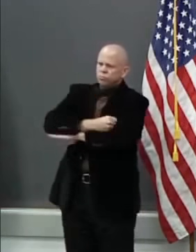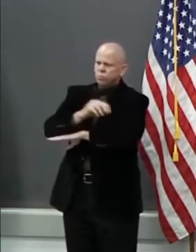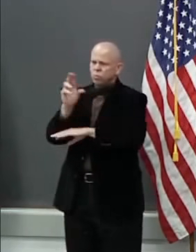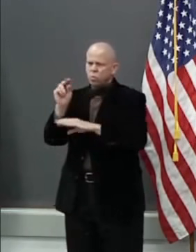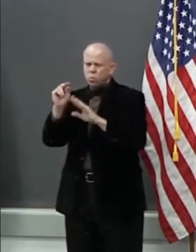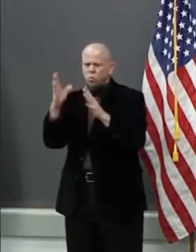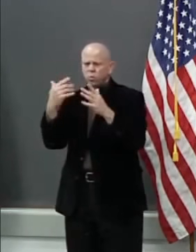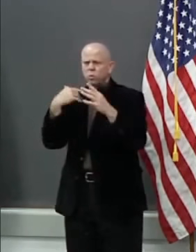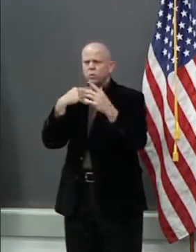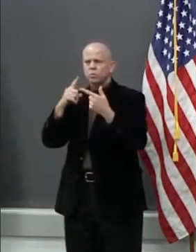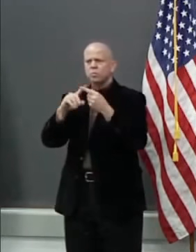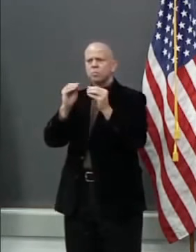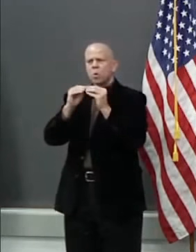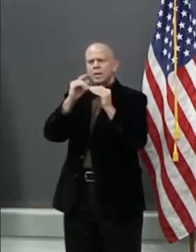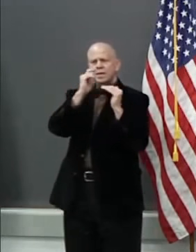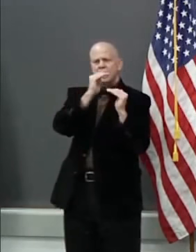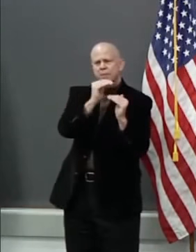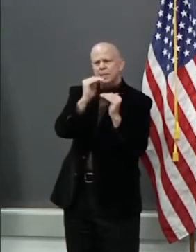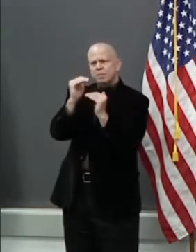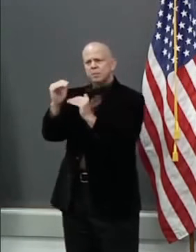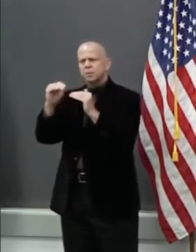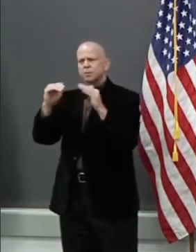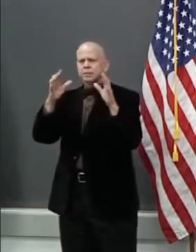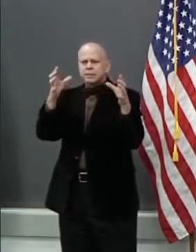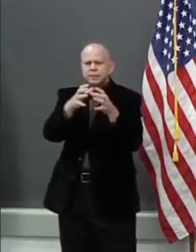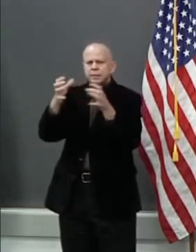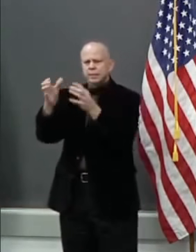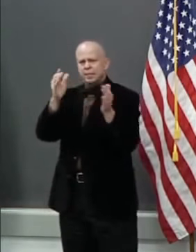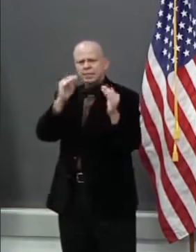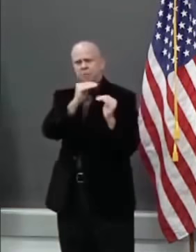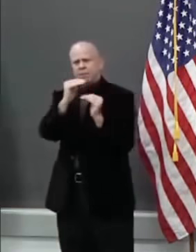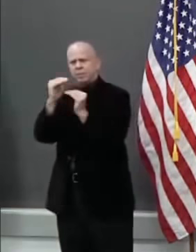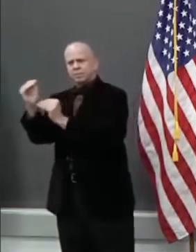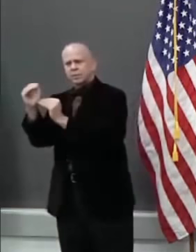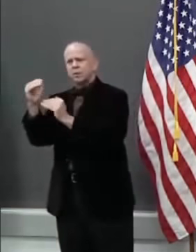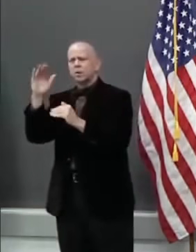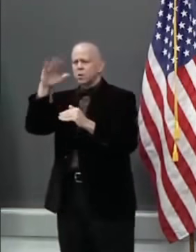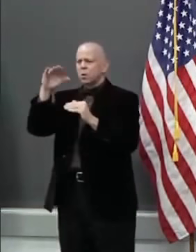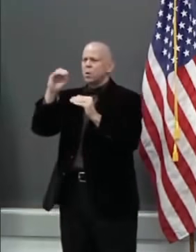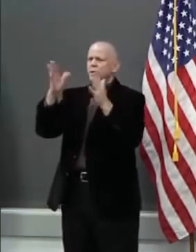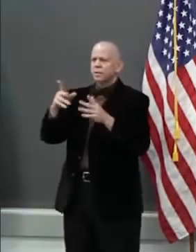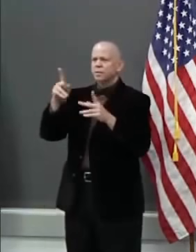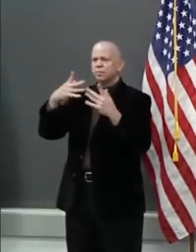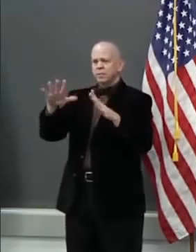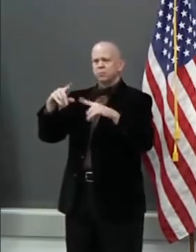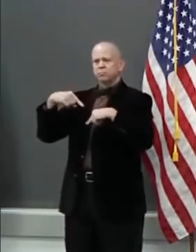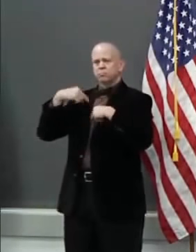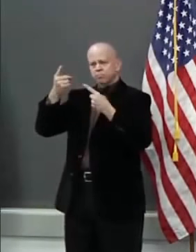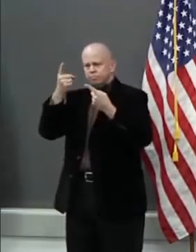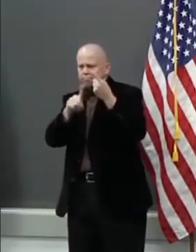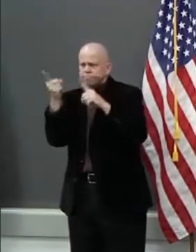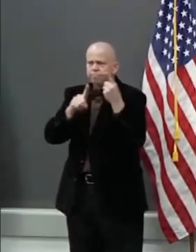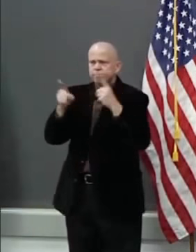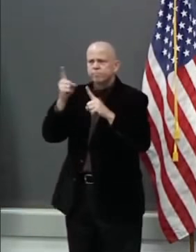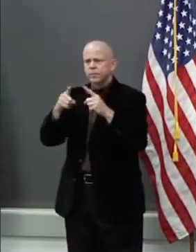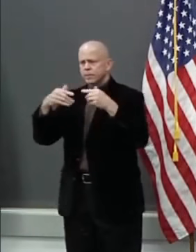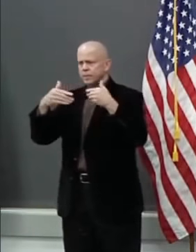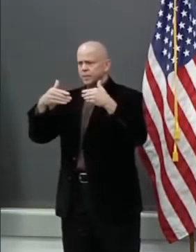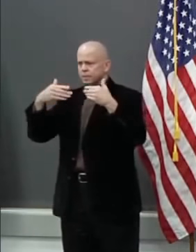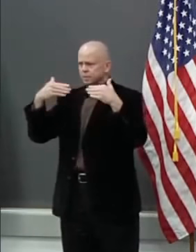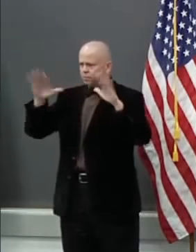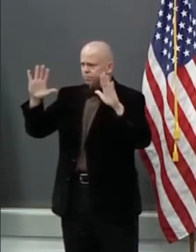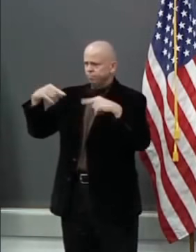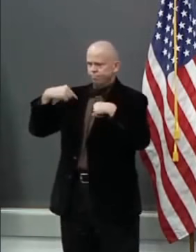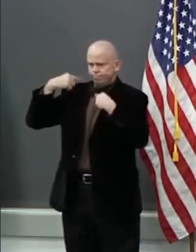to come together and will limit the transmission. I know that Oregonians have come together and made sacrifices in the past, and have limited